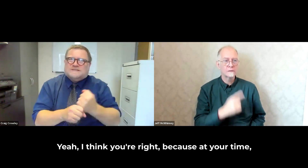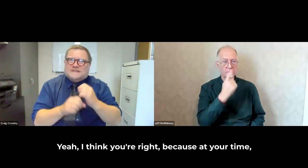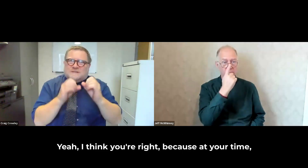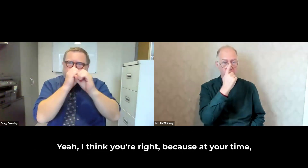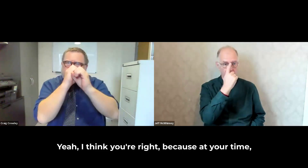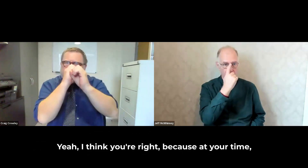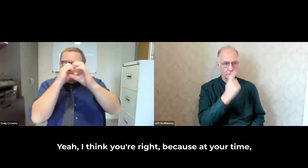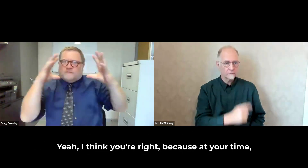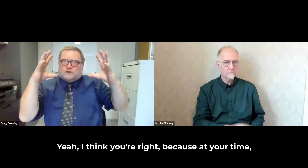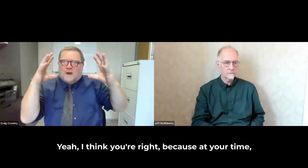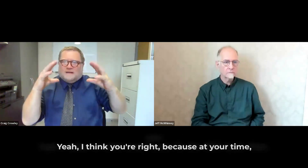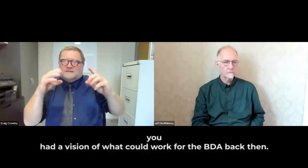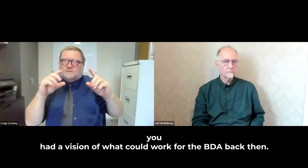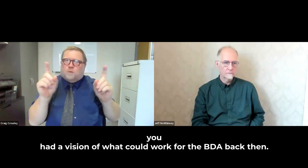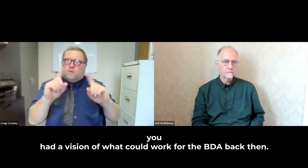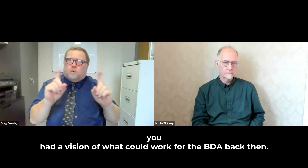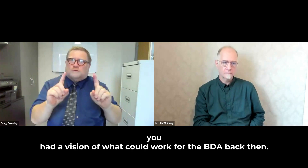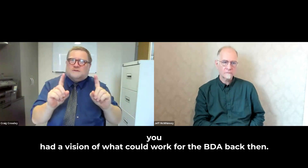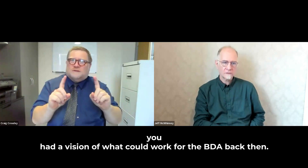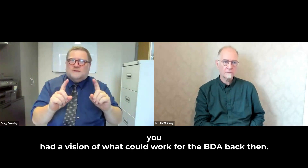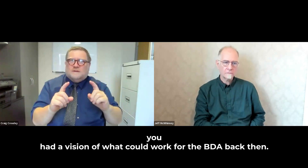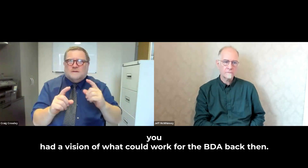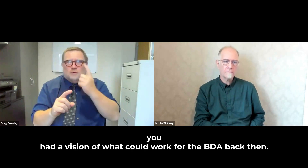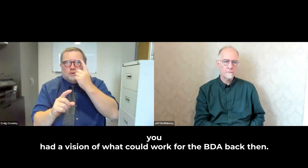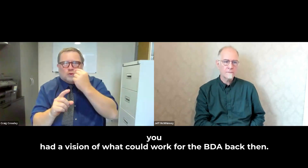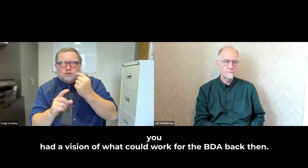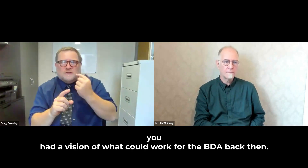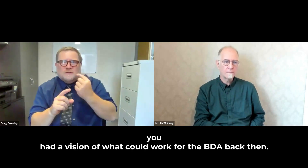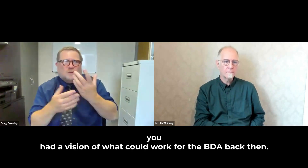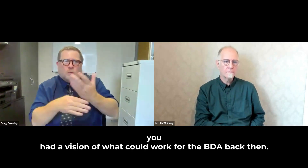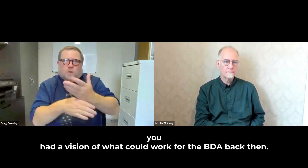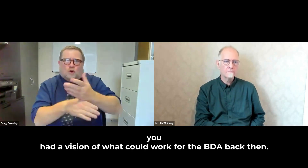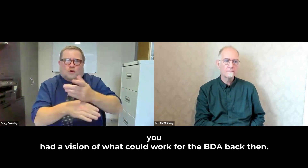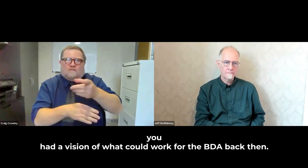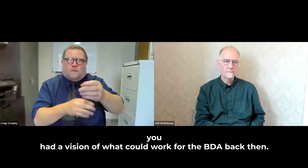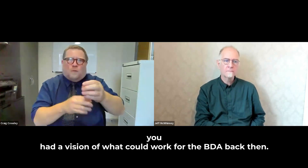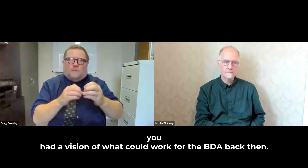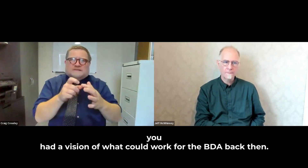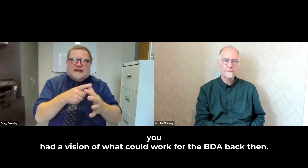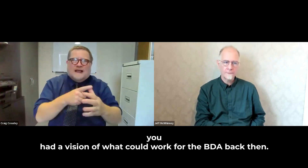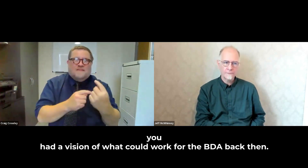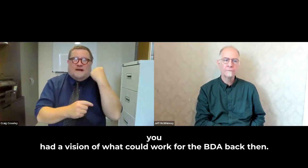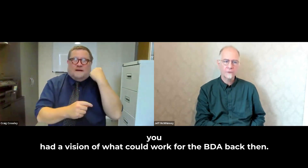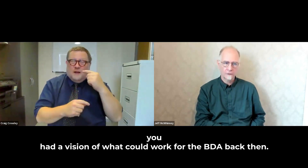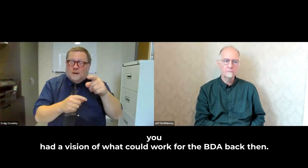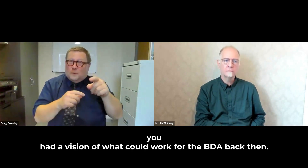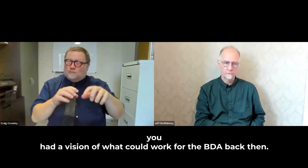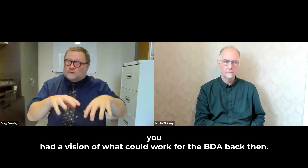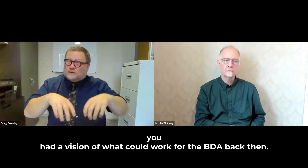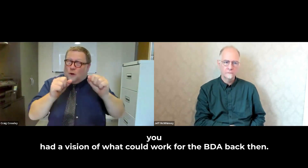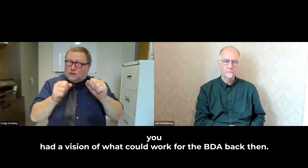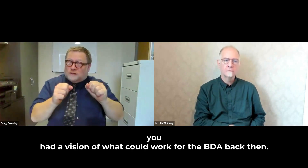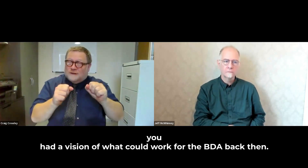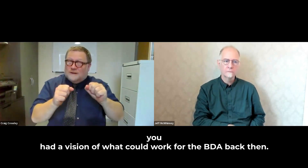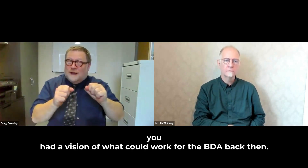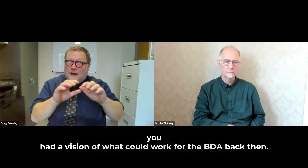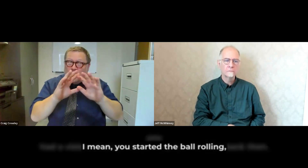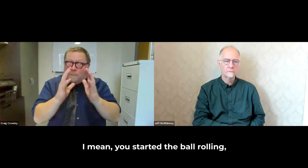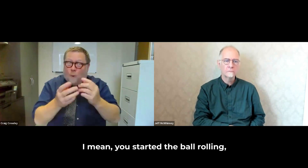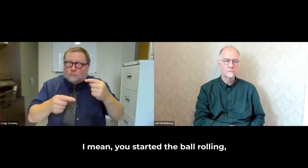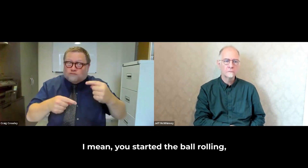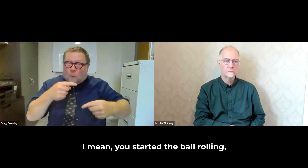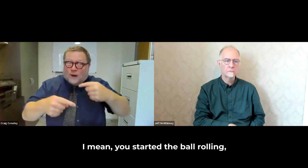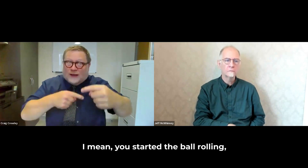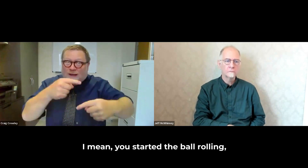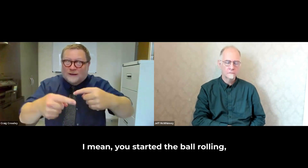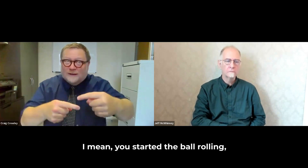right, because at your time you had a vision of what could work for the BDA back then.